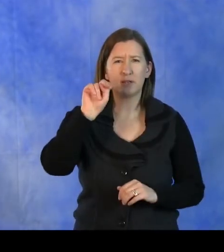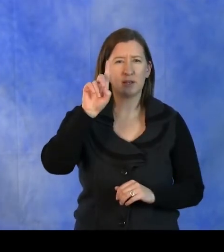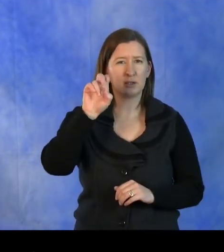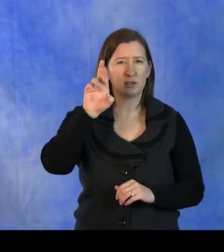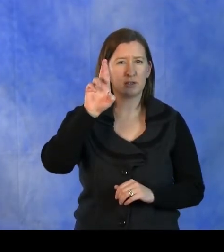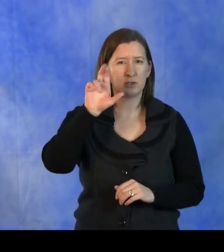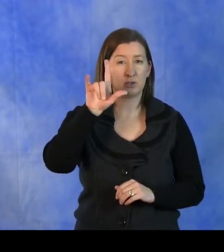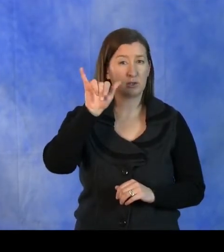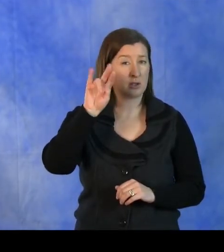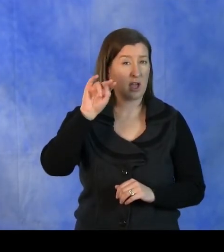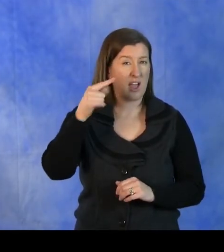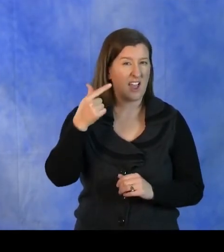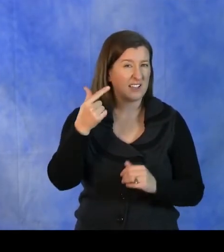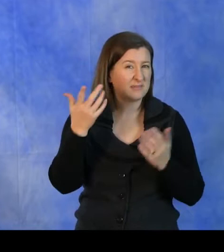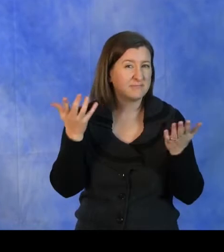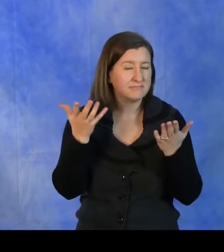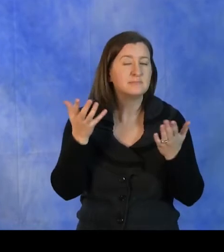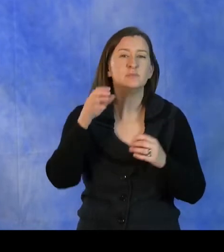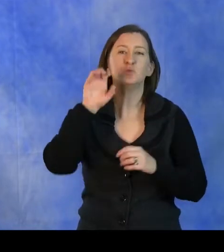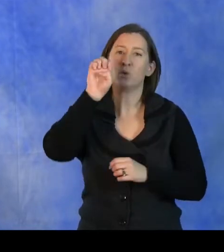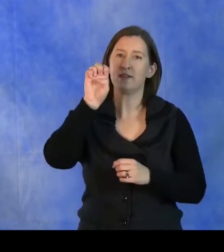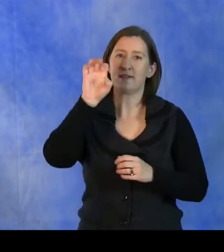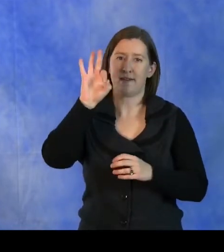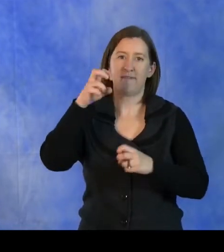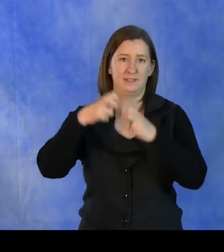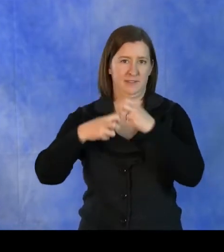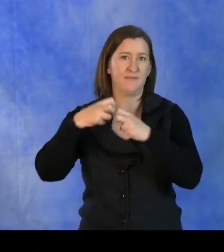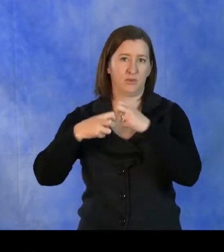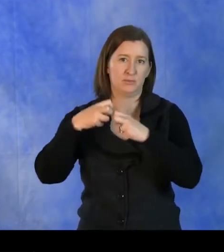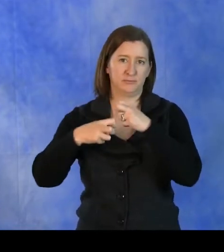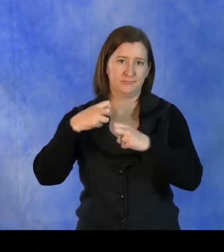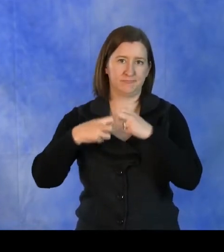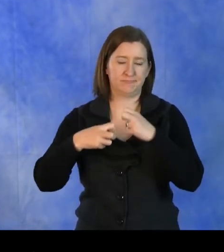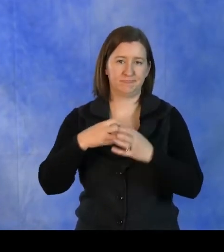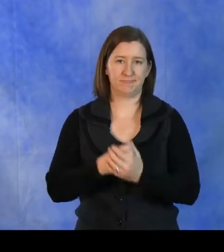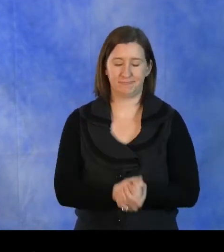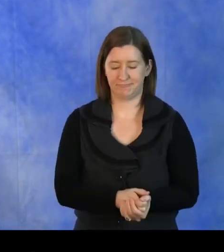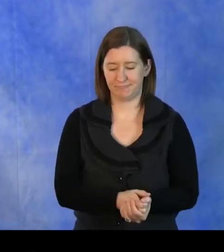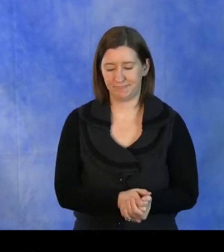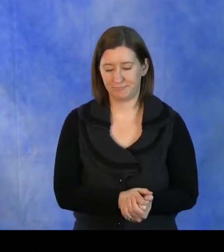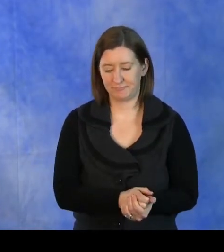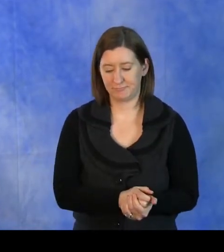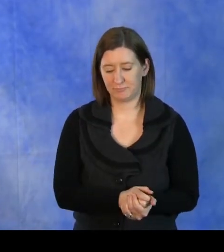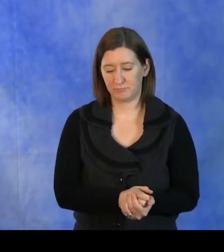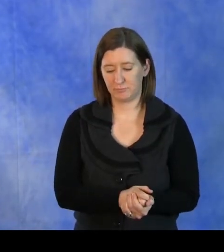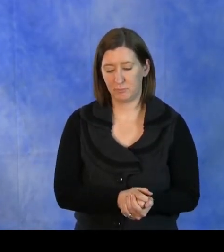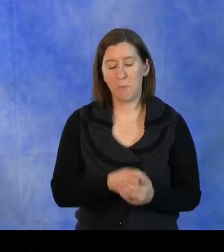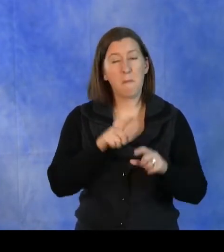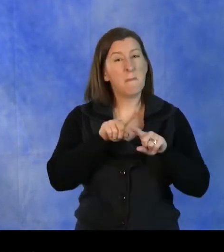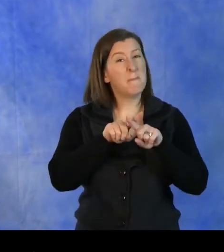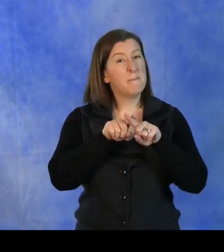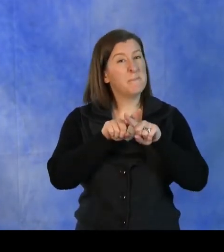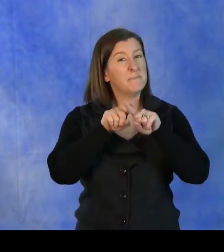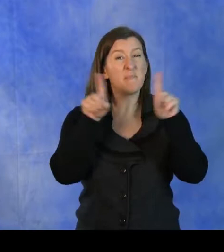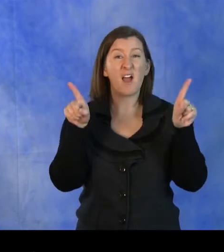So ADHD, that underlying problem is the EF